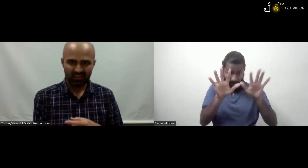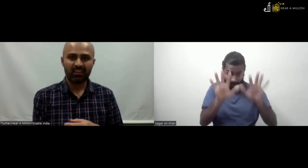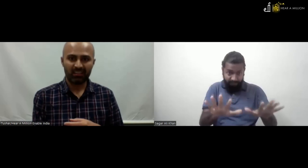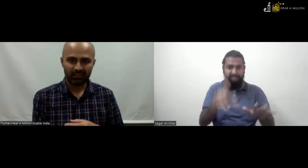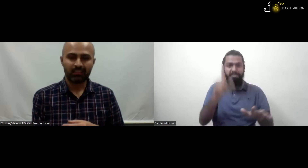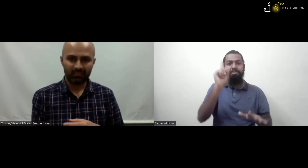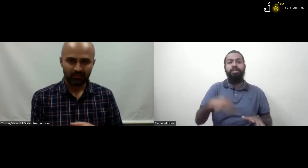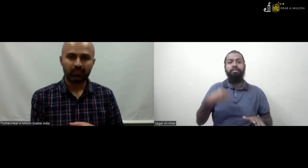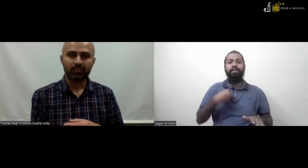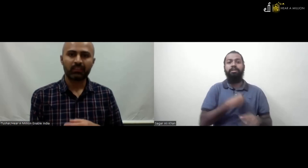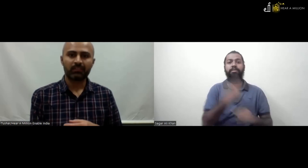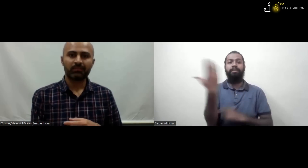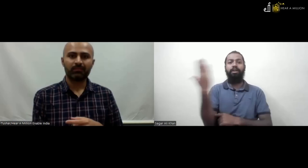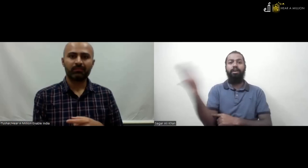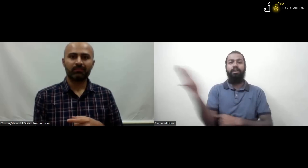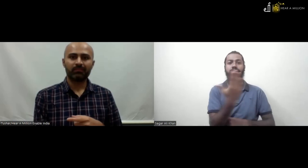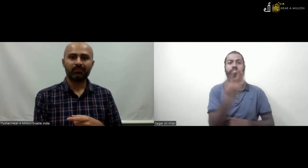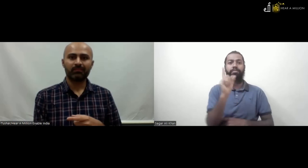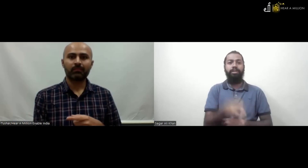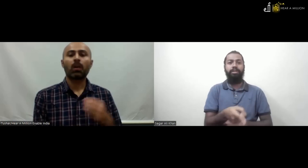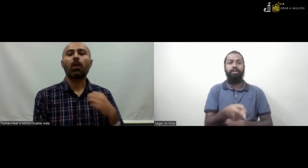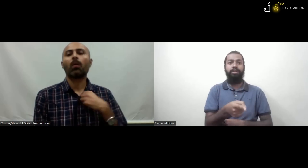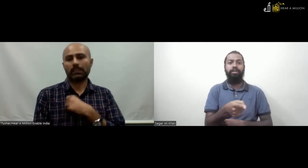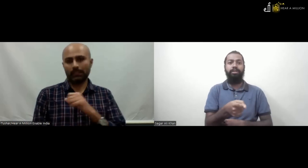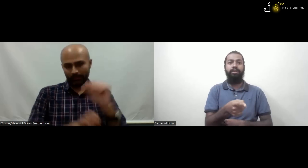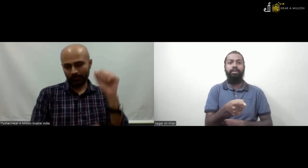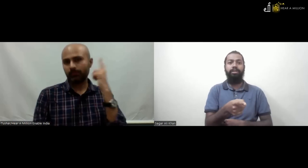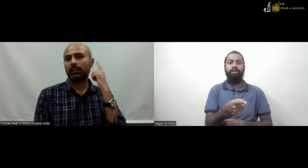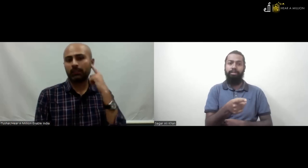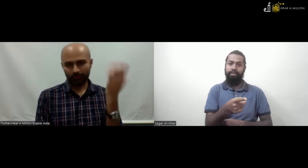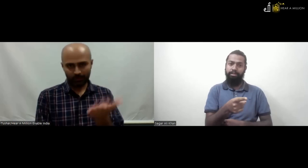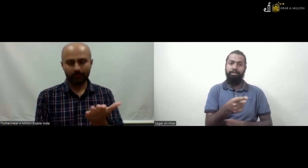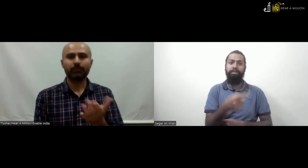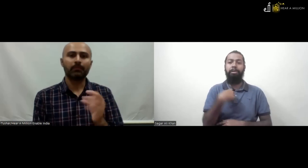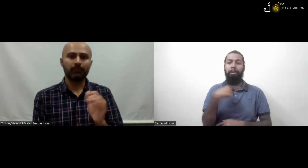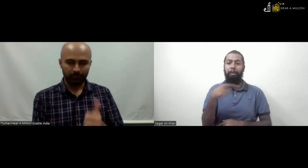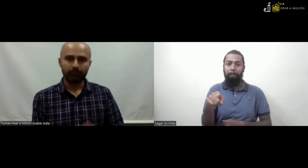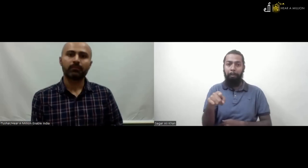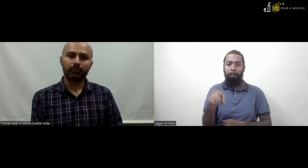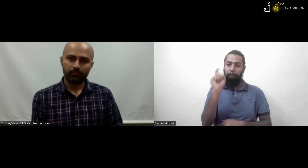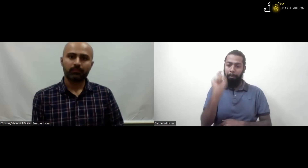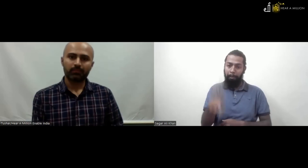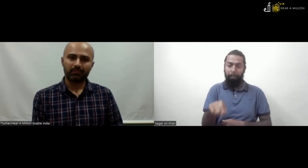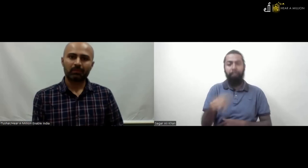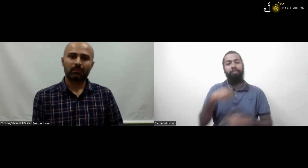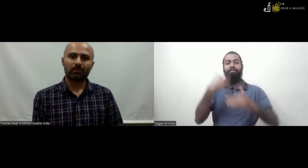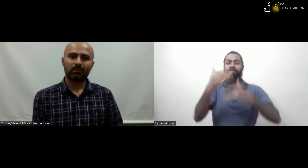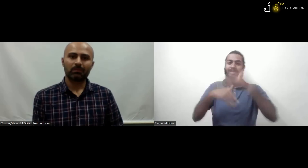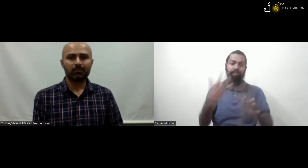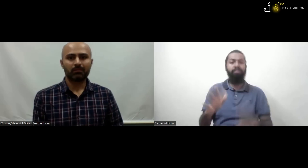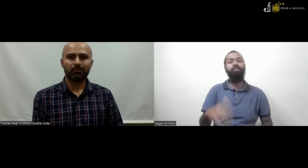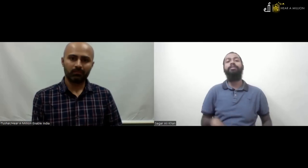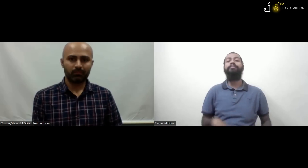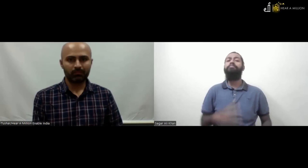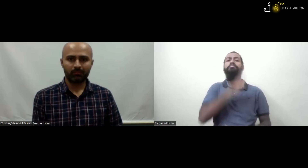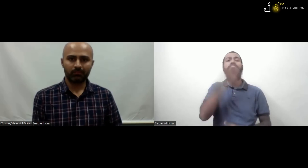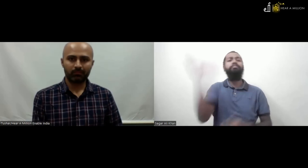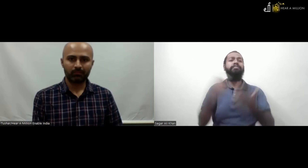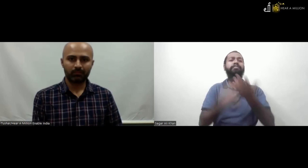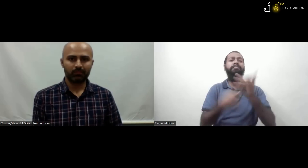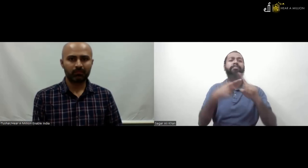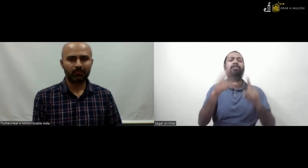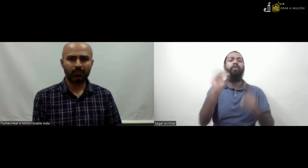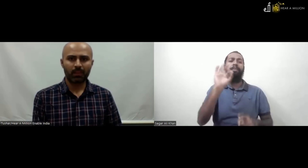put yes, that you uh, uh, are deaf, that is the time you have to get your